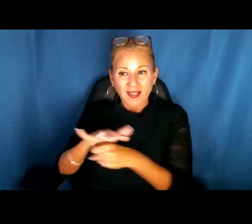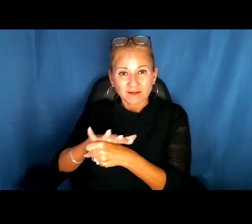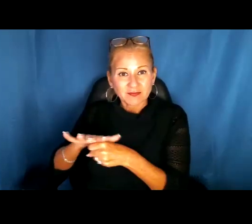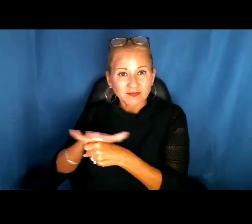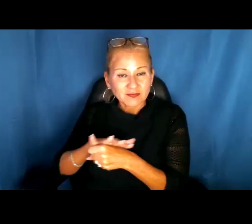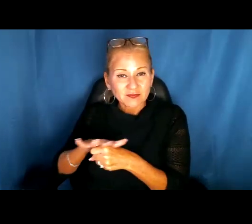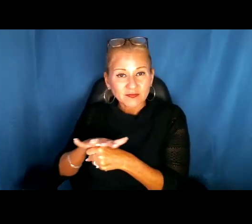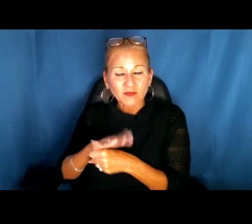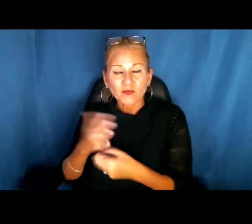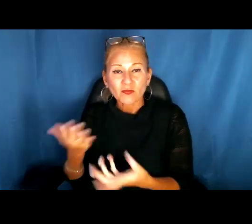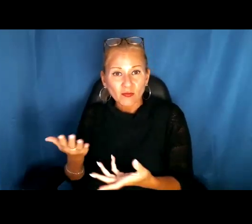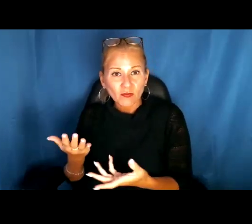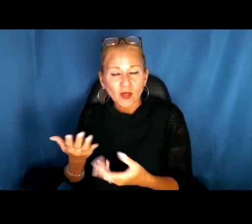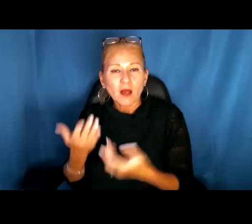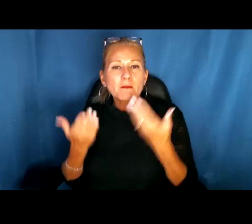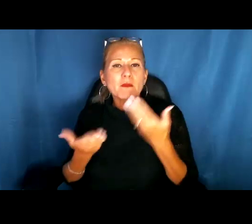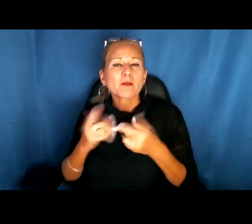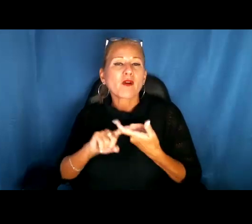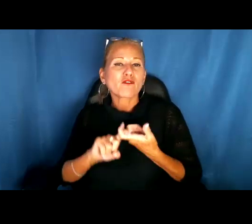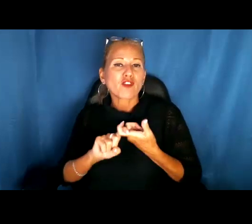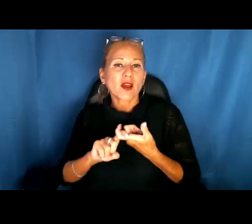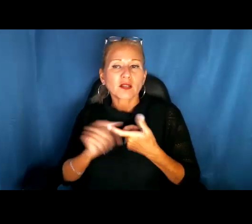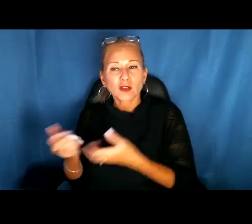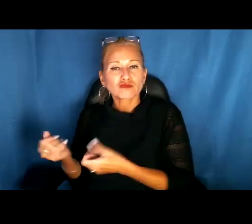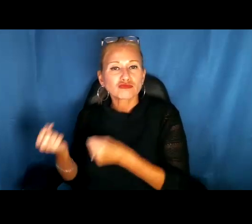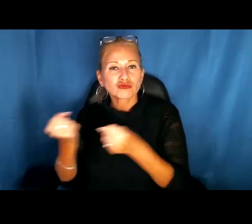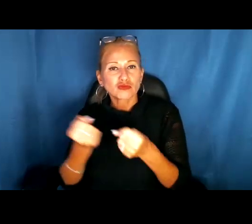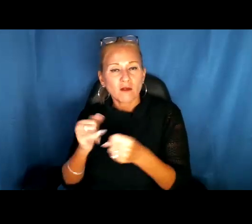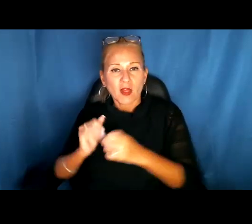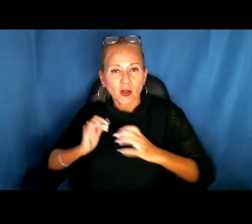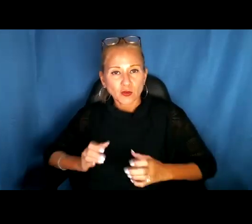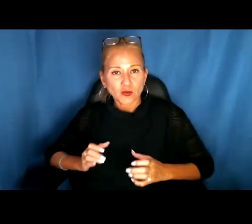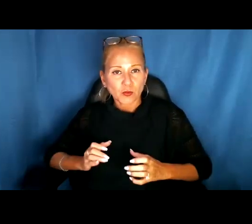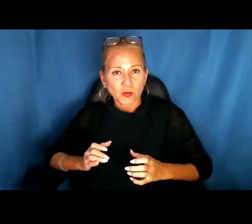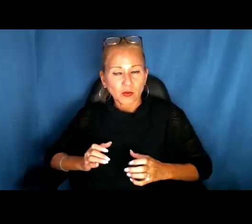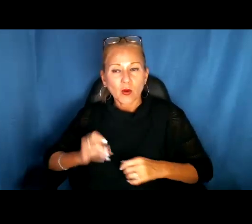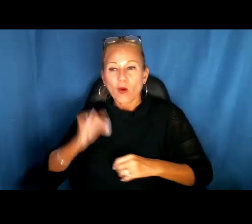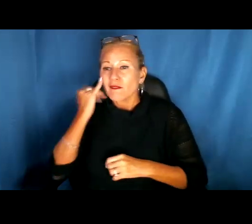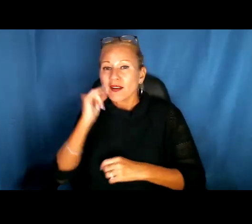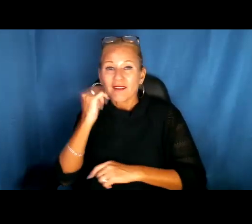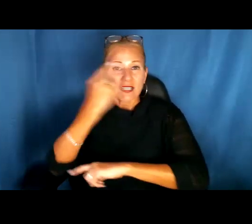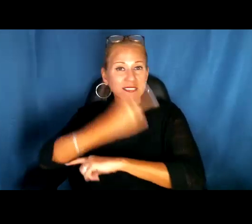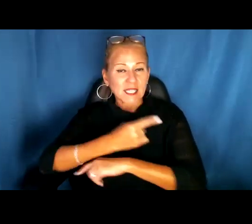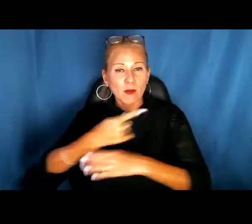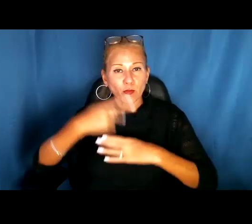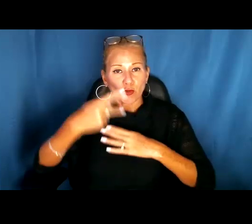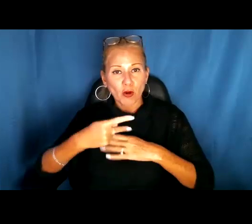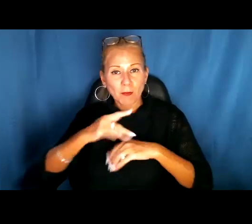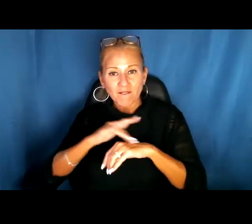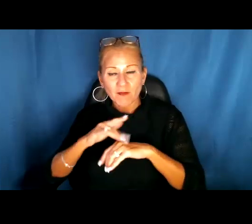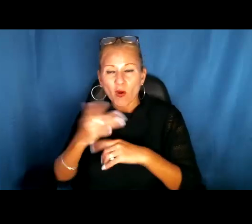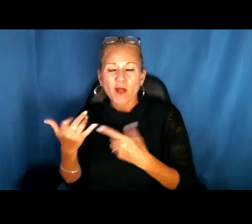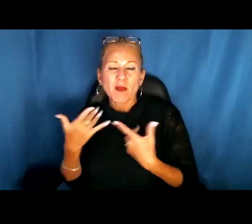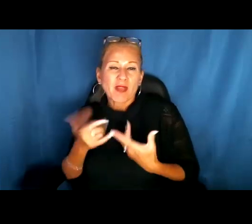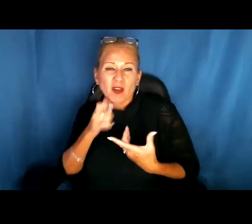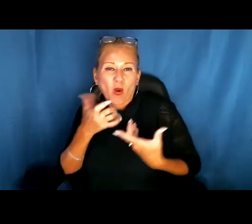town or in that rural area, maybe a friend can drive the consumer around. Or if there isn't a day program available to the person, or they just don't want to